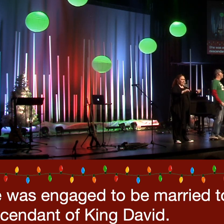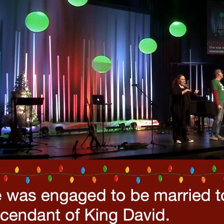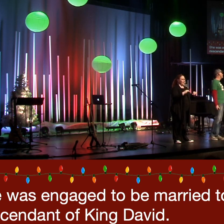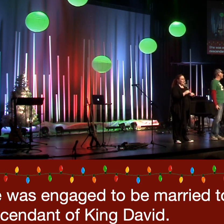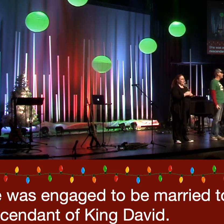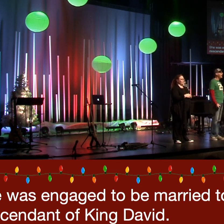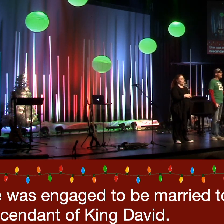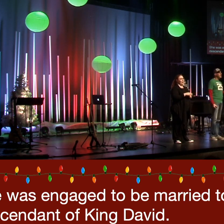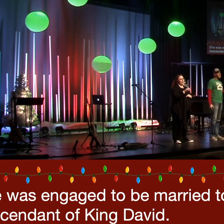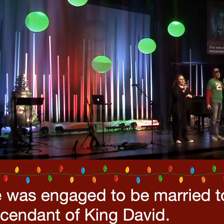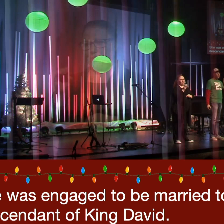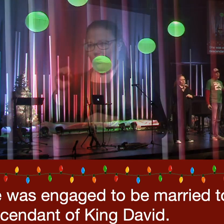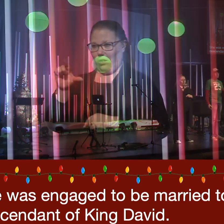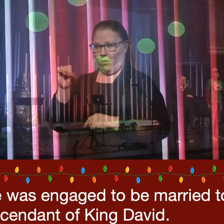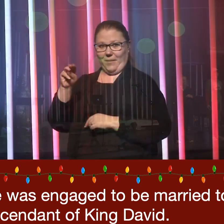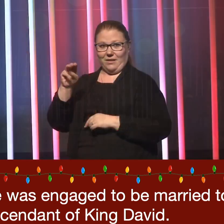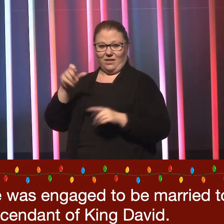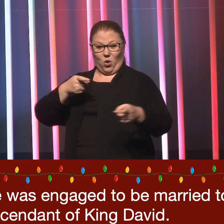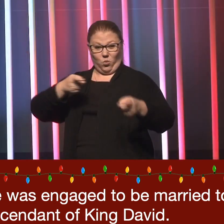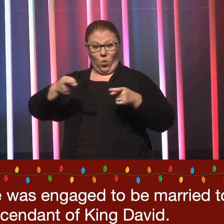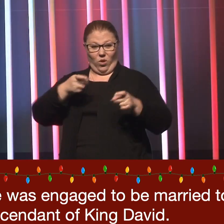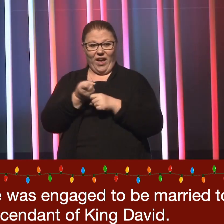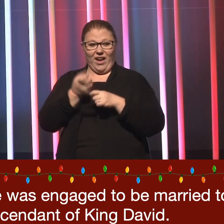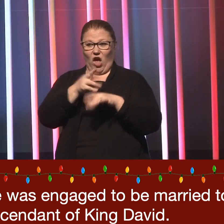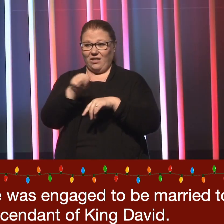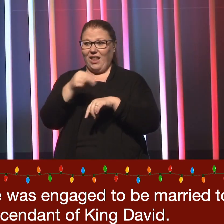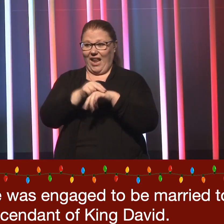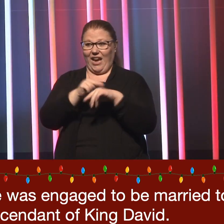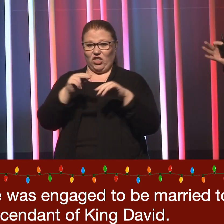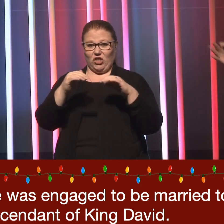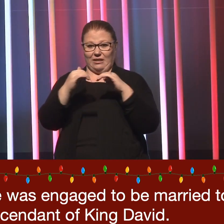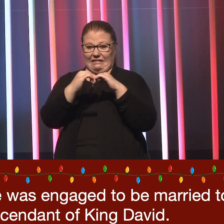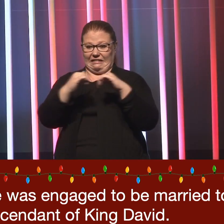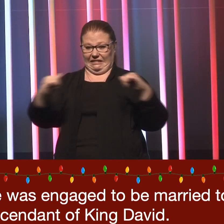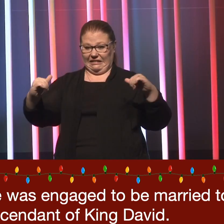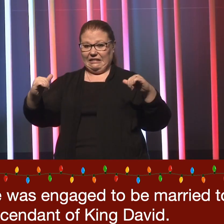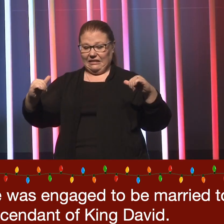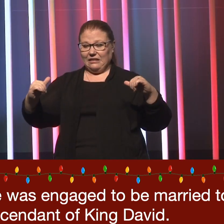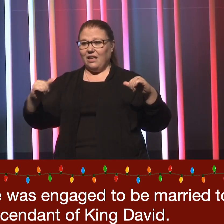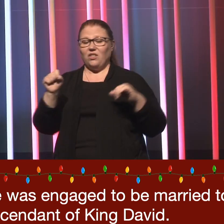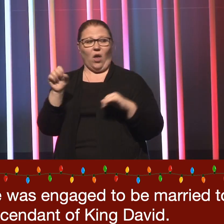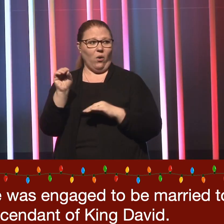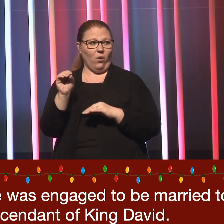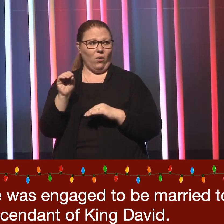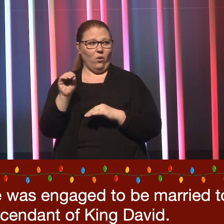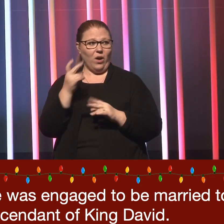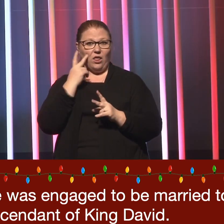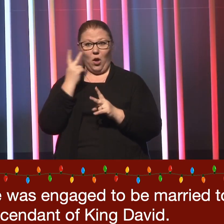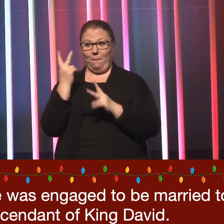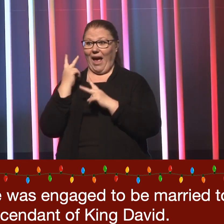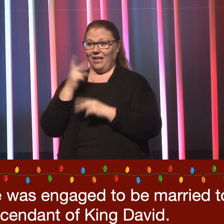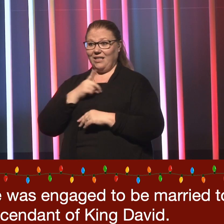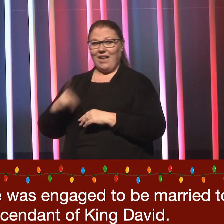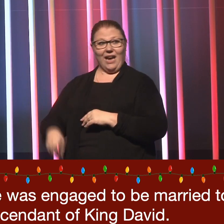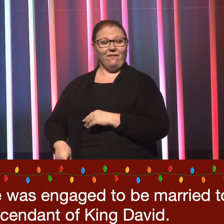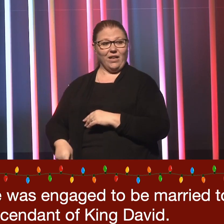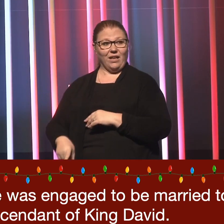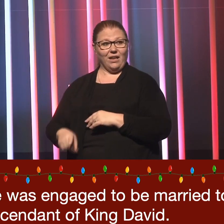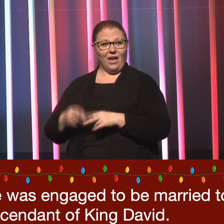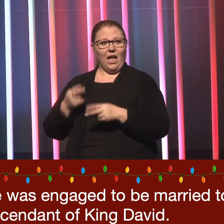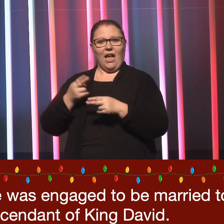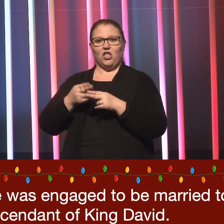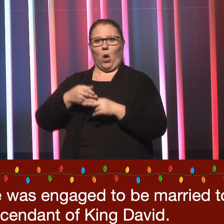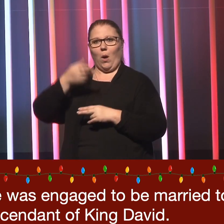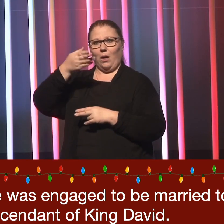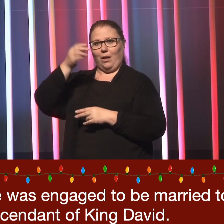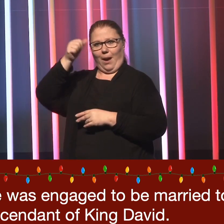and the way in which he did that caused the nation to begin to go into that way of schism. So there would be a look back to David, who's referred to as a man